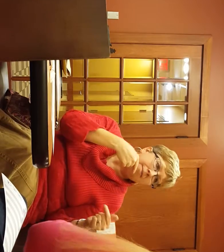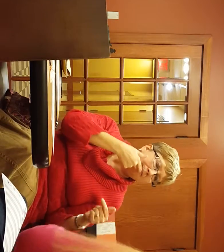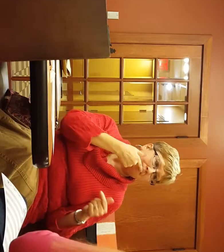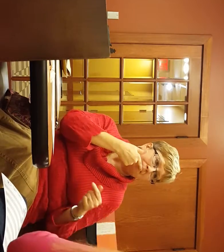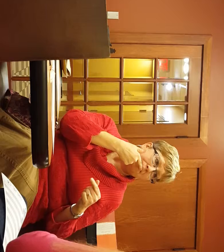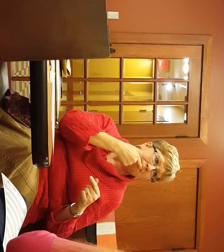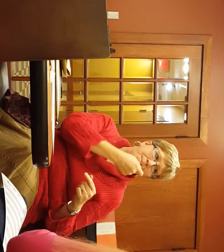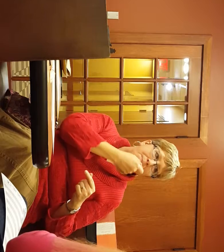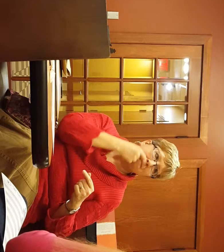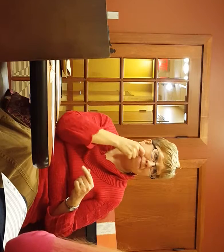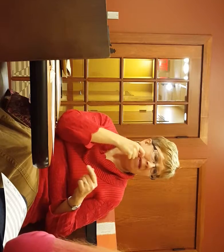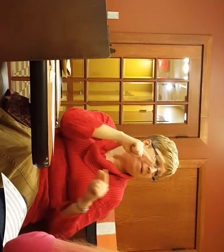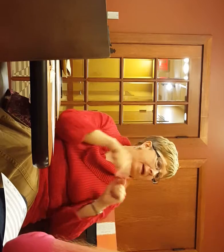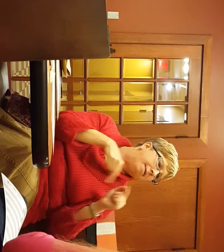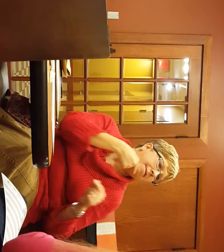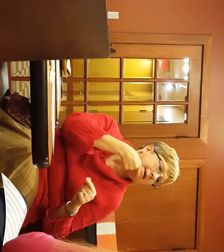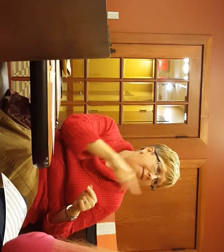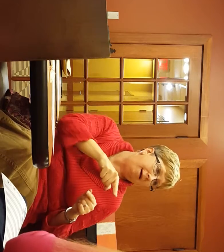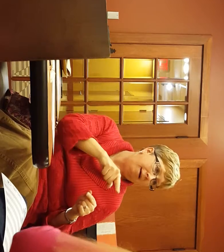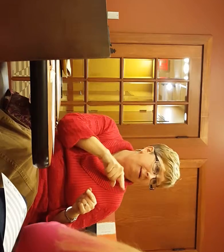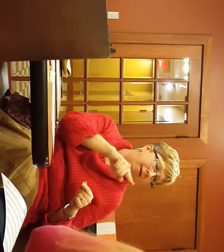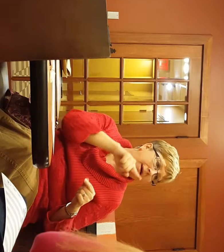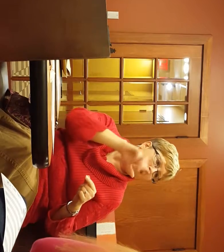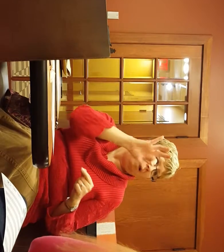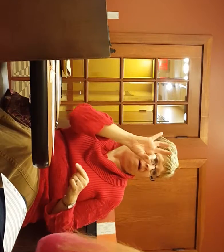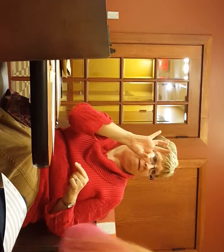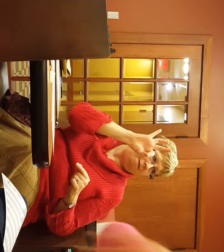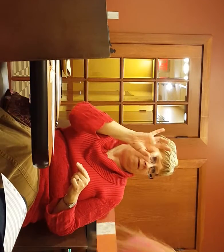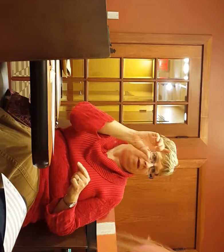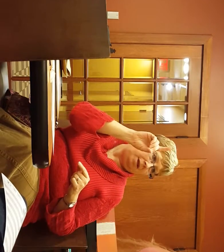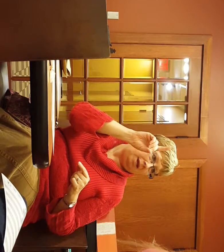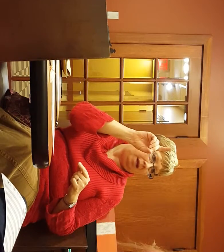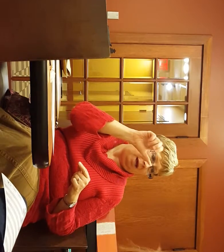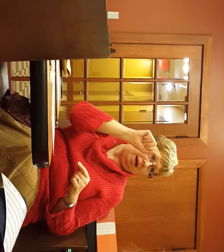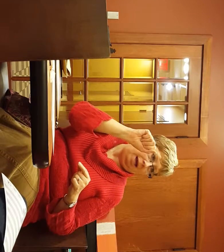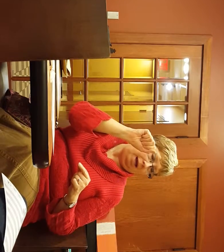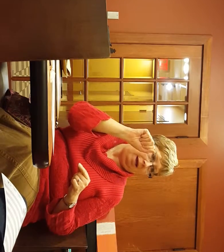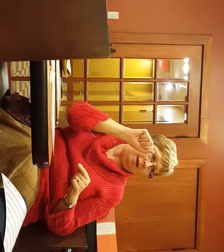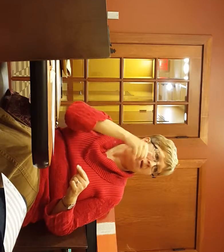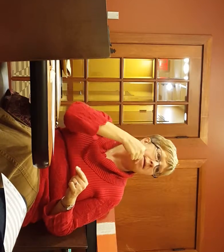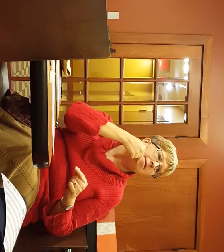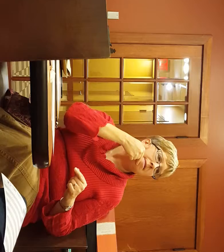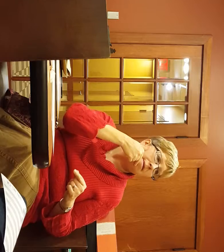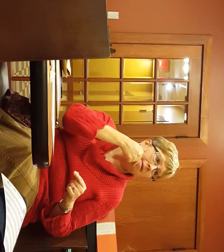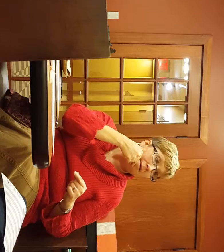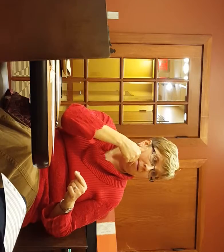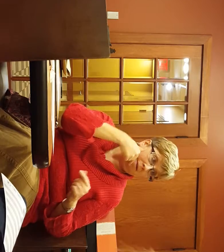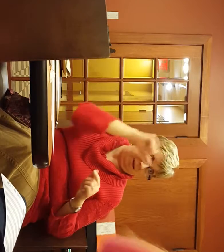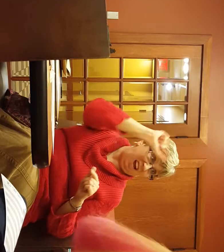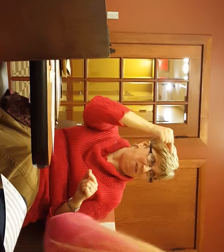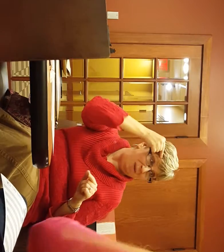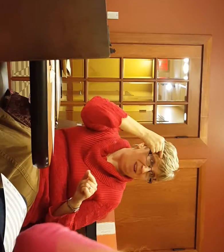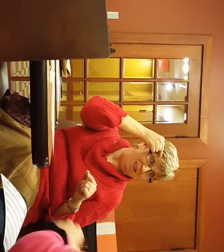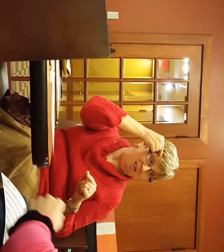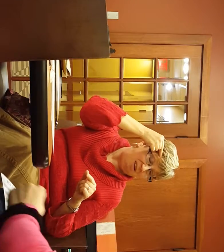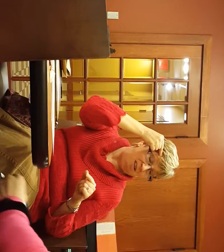I didn't say that, No. but the sheet did. Didn't. The sheet said. She did not say that. She did not say that. I didn't see it. Did we give a